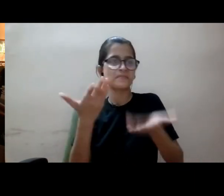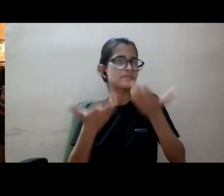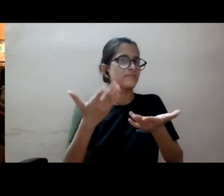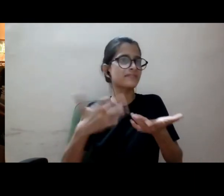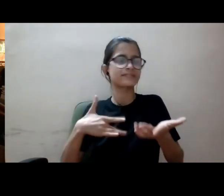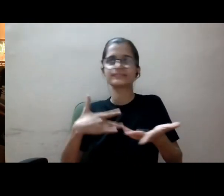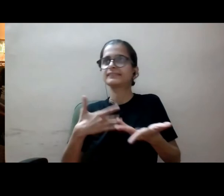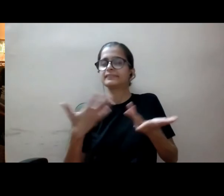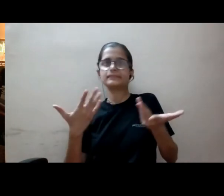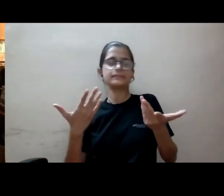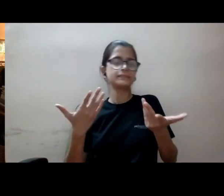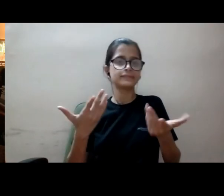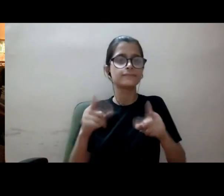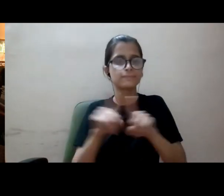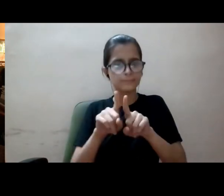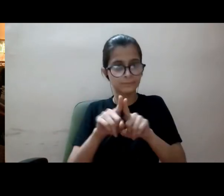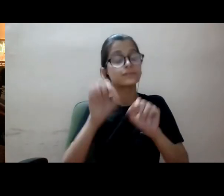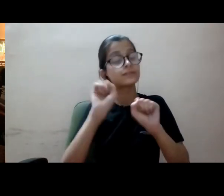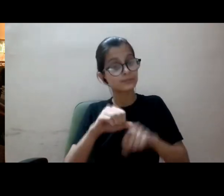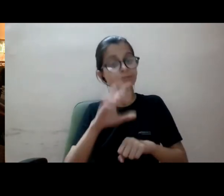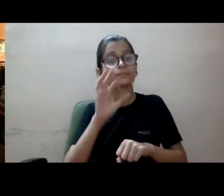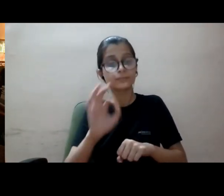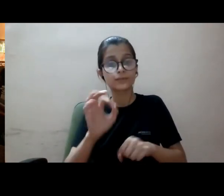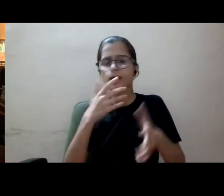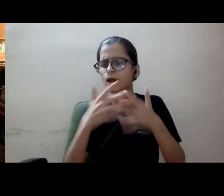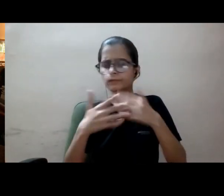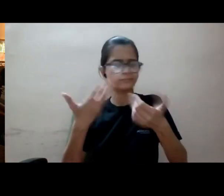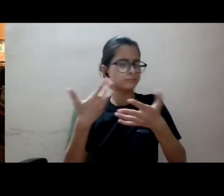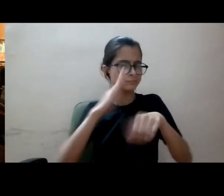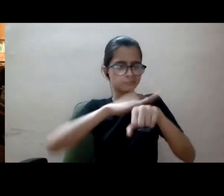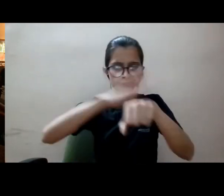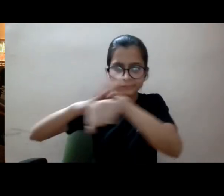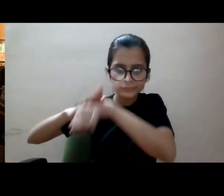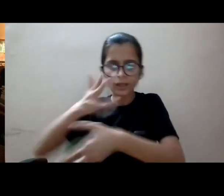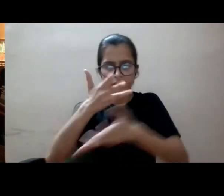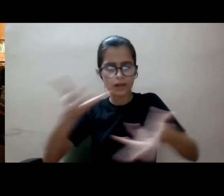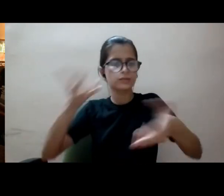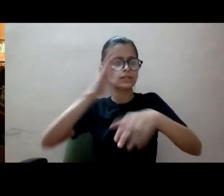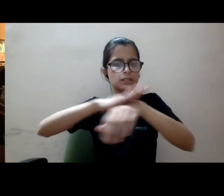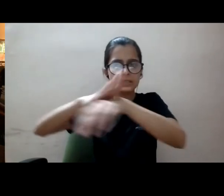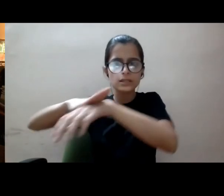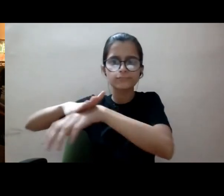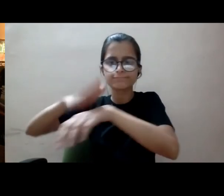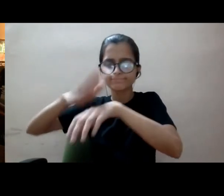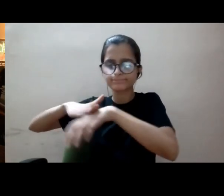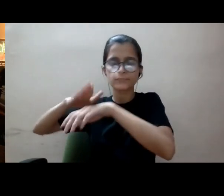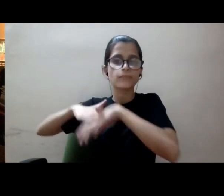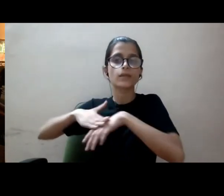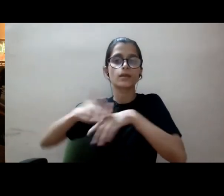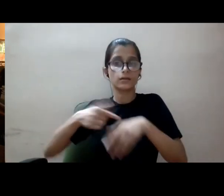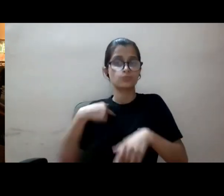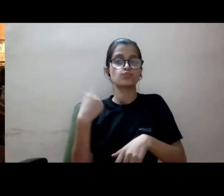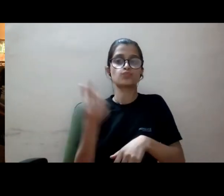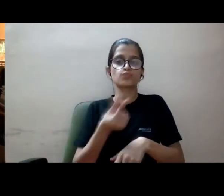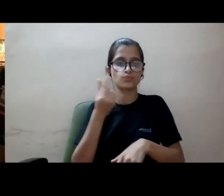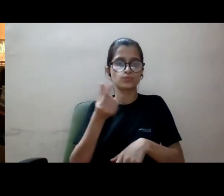Exactly. So here's the thing. We take touch and we use it in